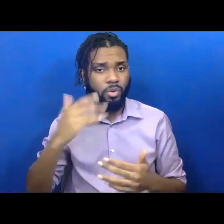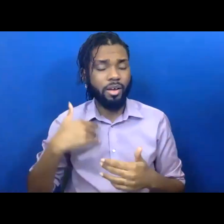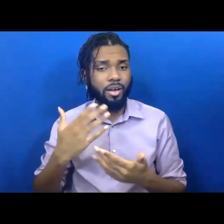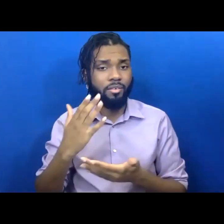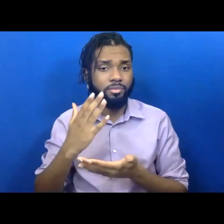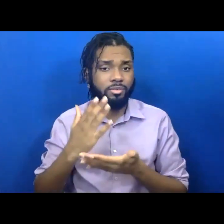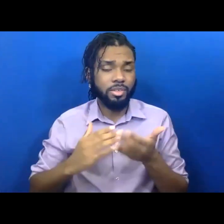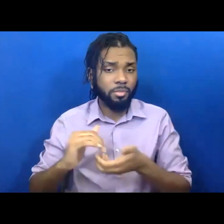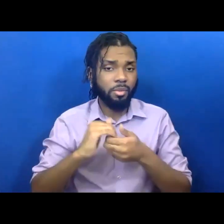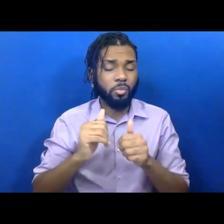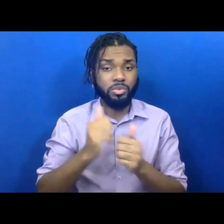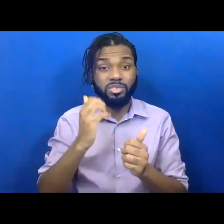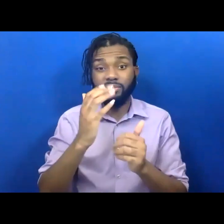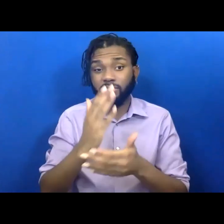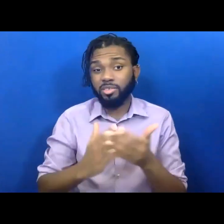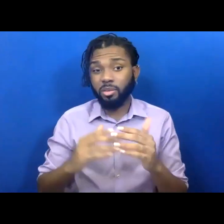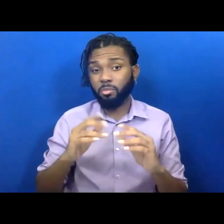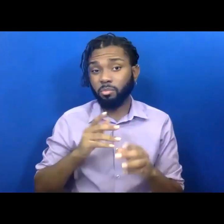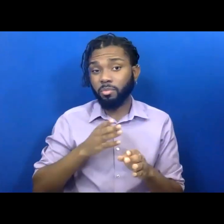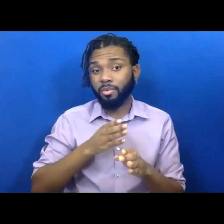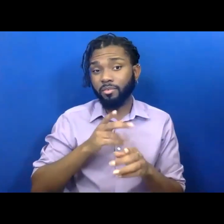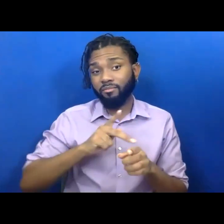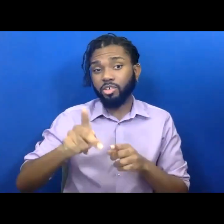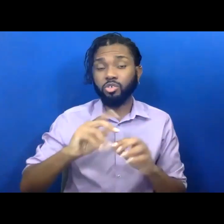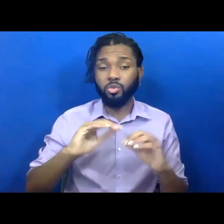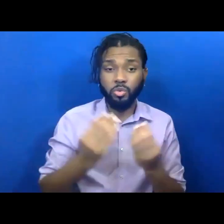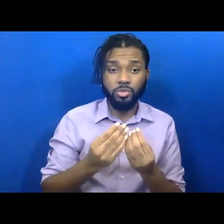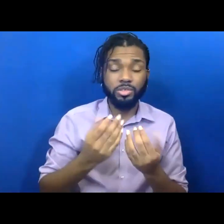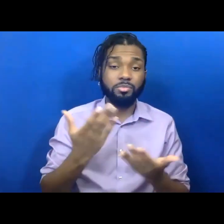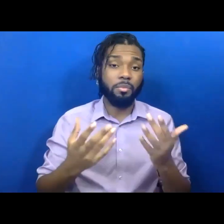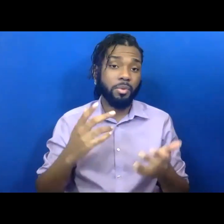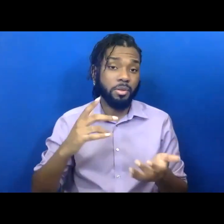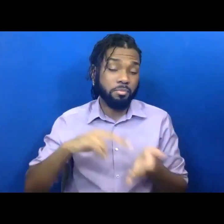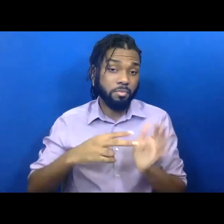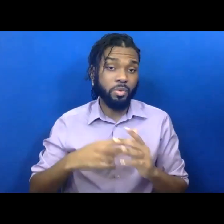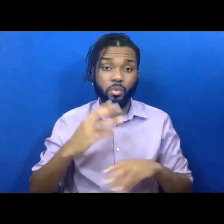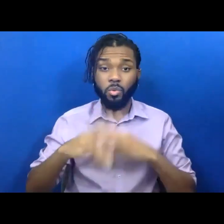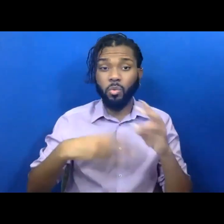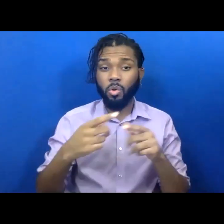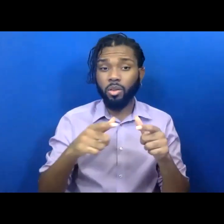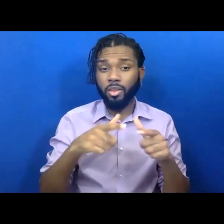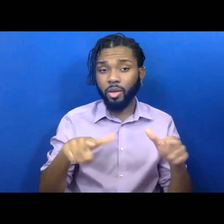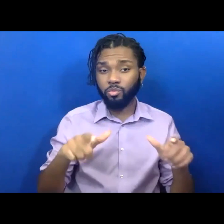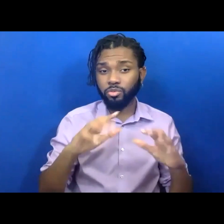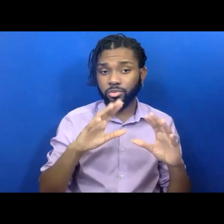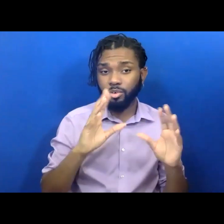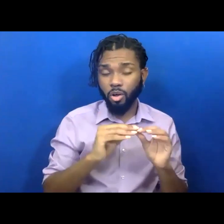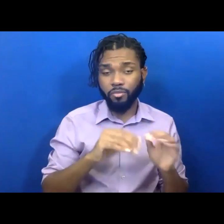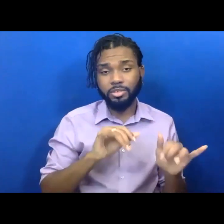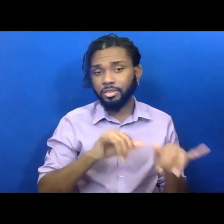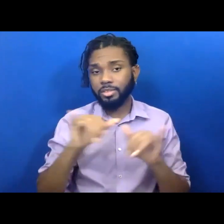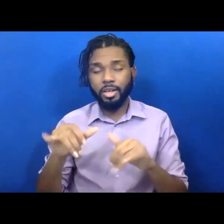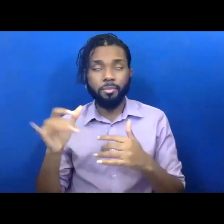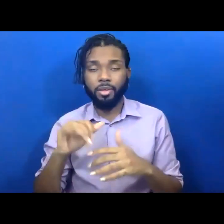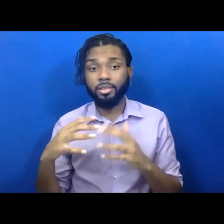professional organizations. And so that it's looking more like world language conferences in the same way that the American